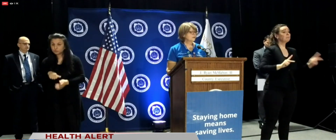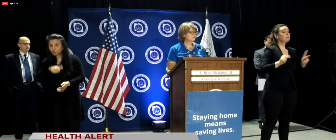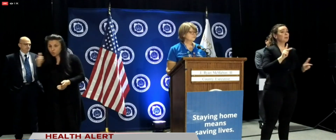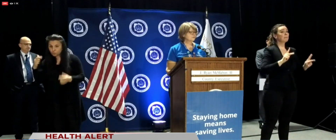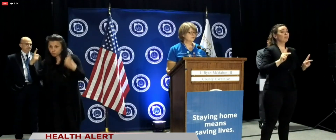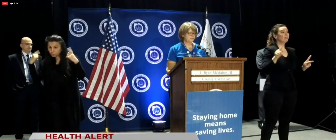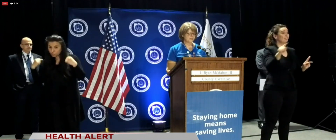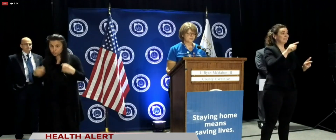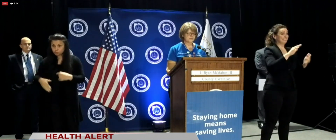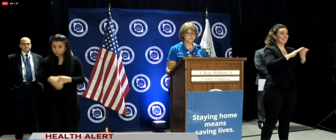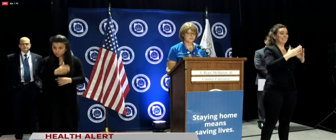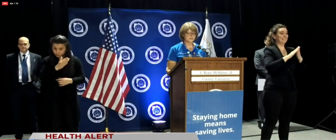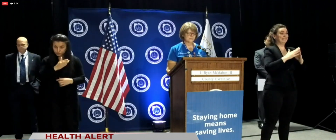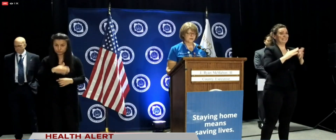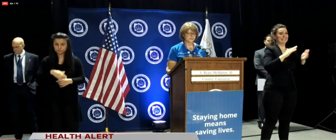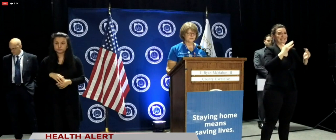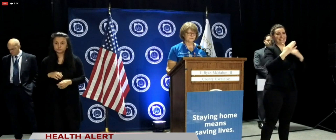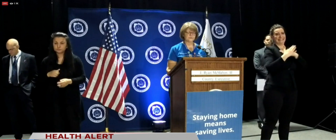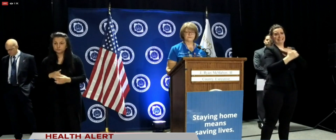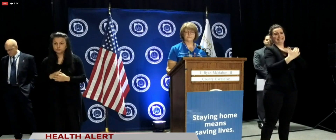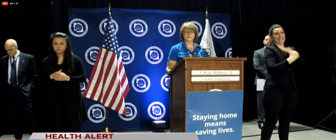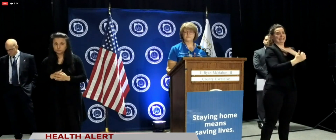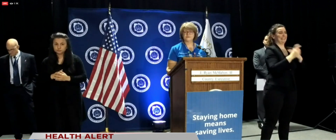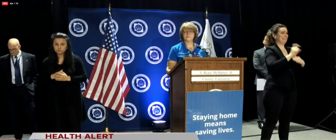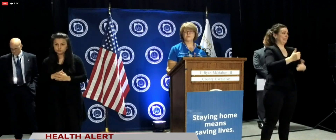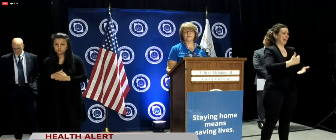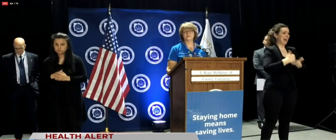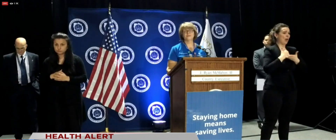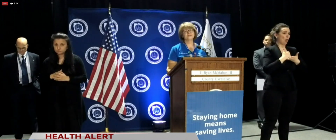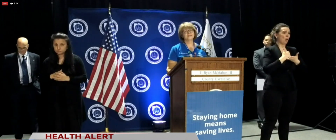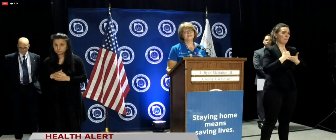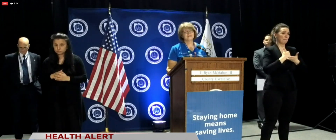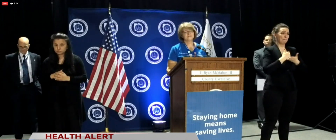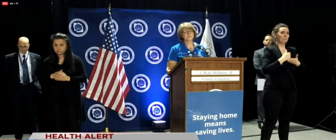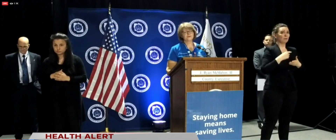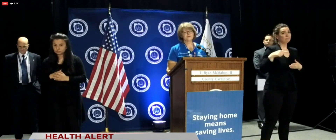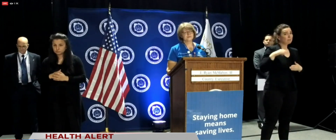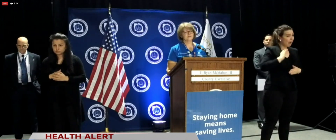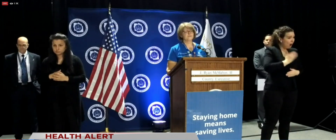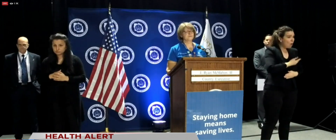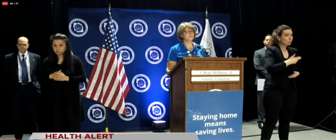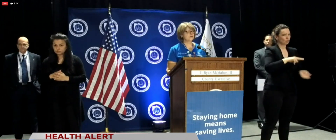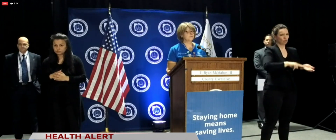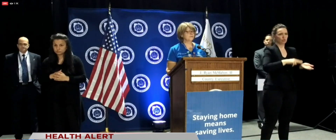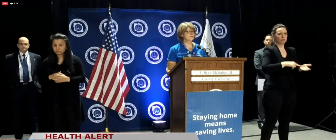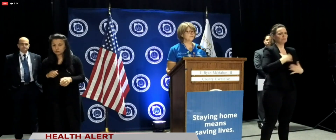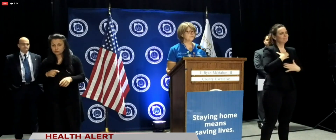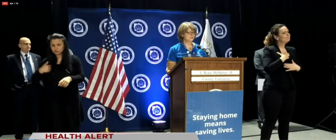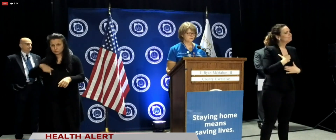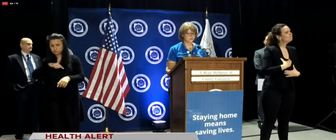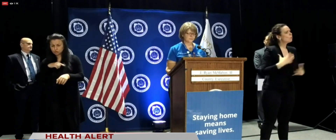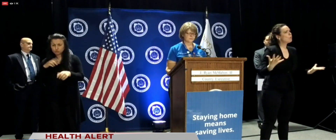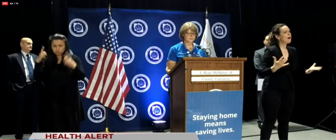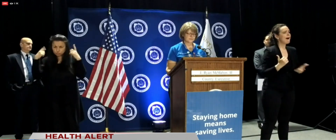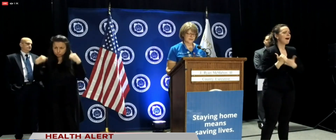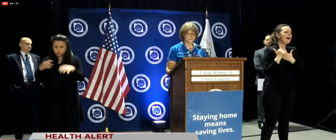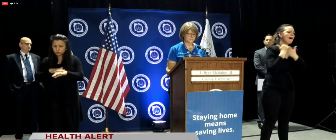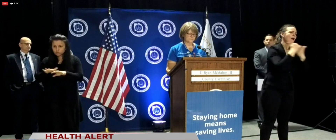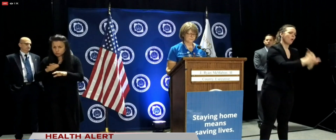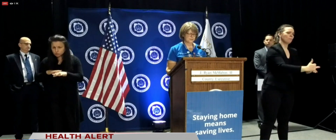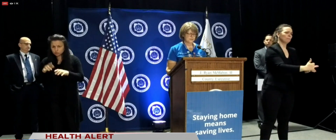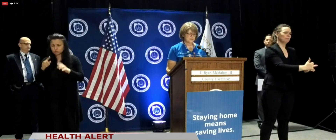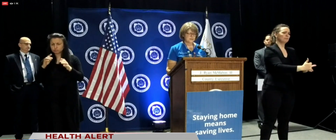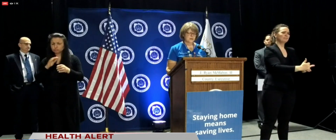The passion for our patients and the passions for nursing's profession is really the selfless driver of these incredible